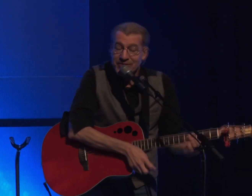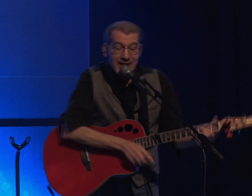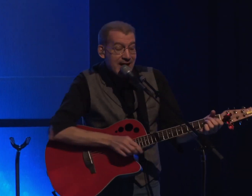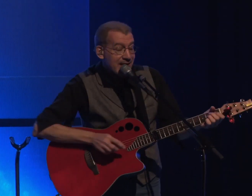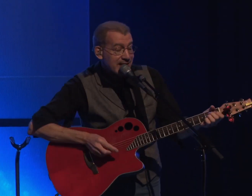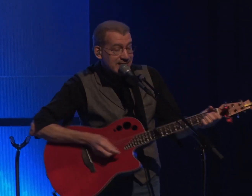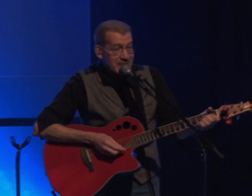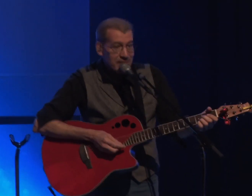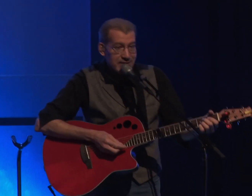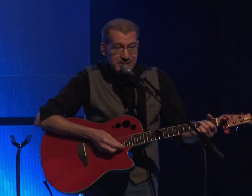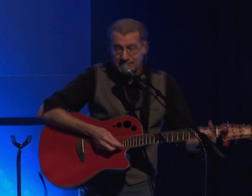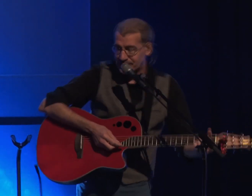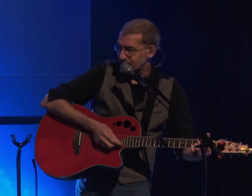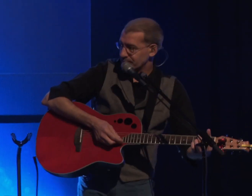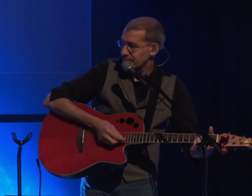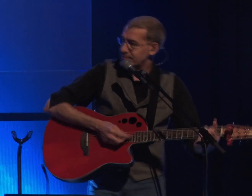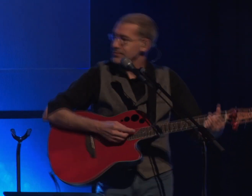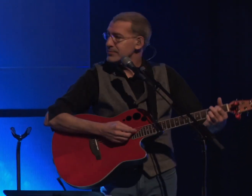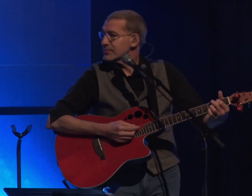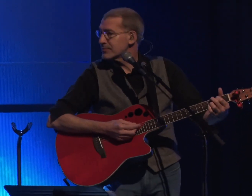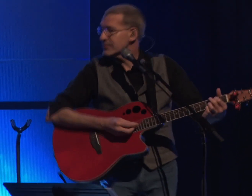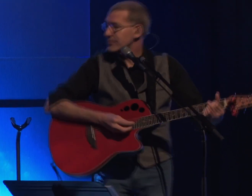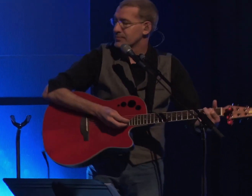you would stand and sing with us.